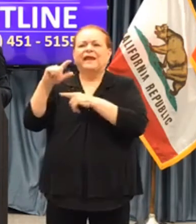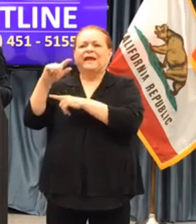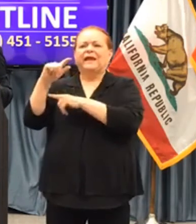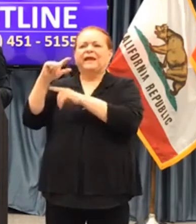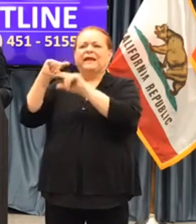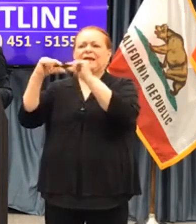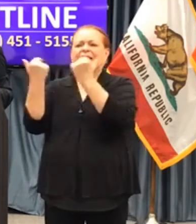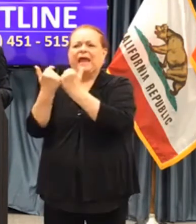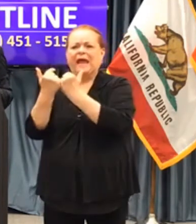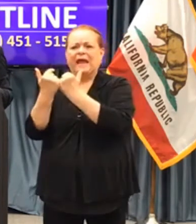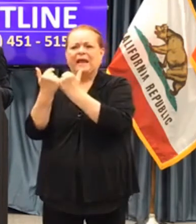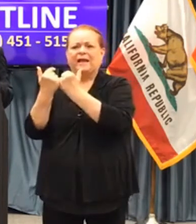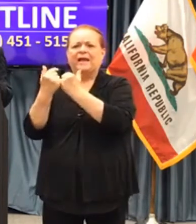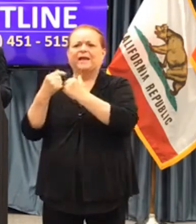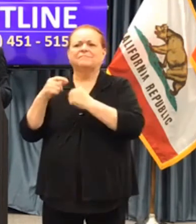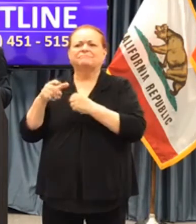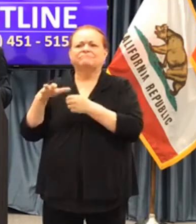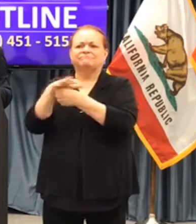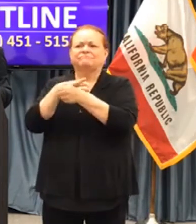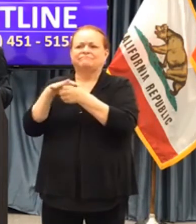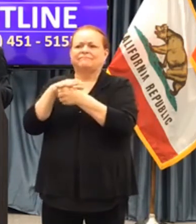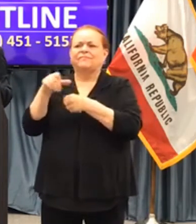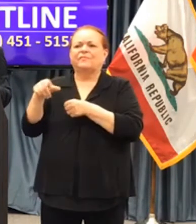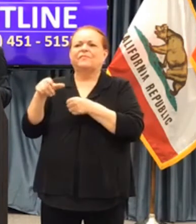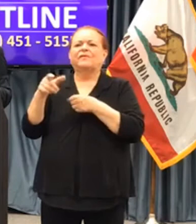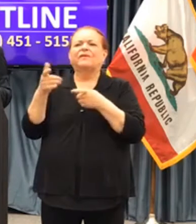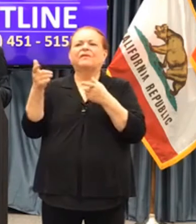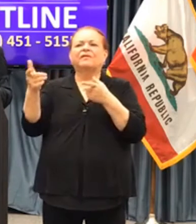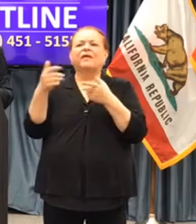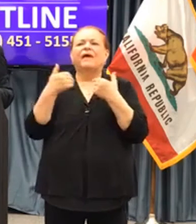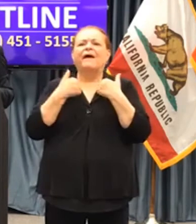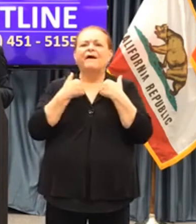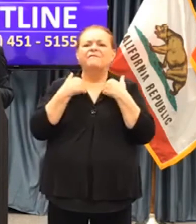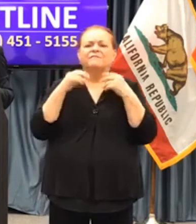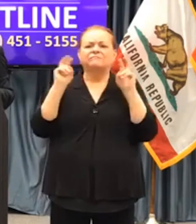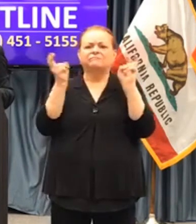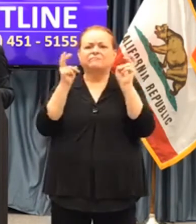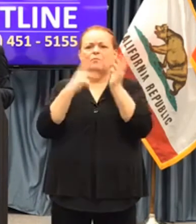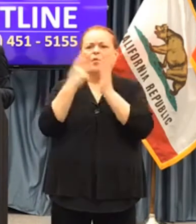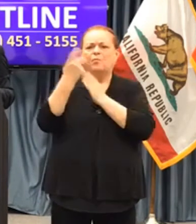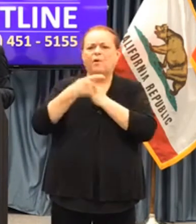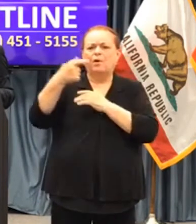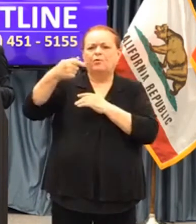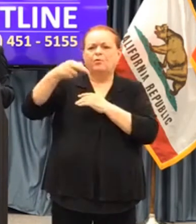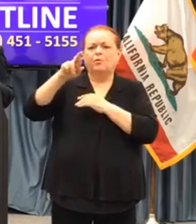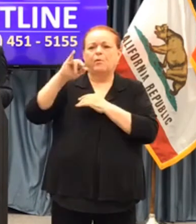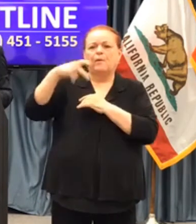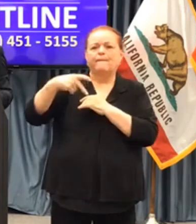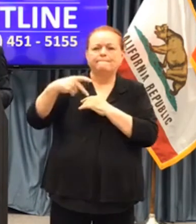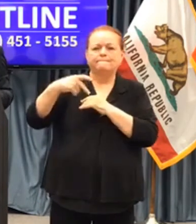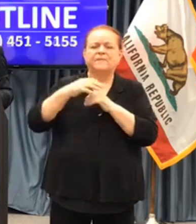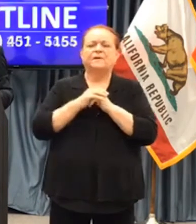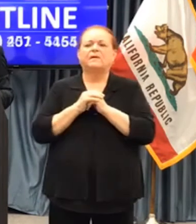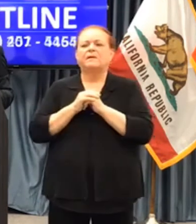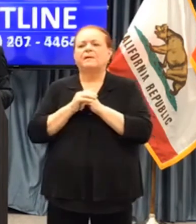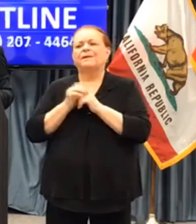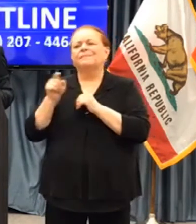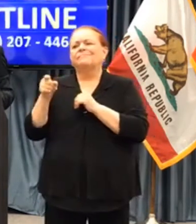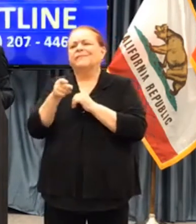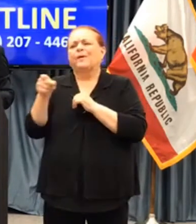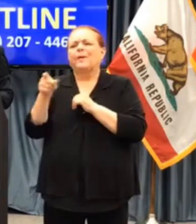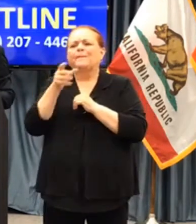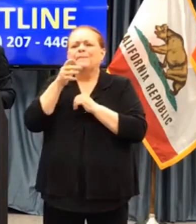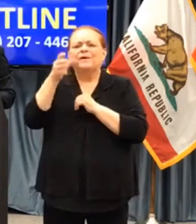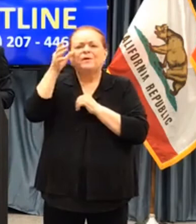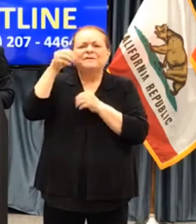advantage of GRIP, in other words, they have mentors, they're at-risk kids, their parents may have been in gangs, or their